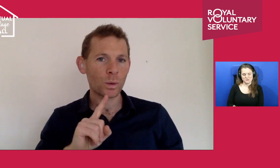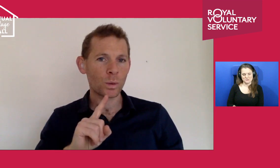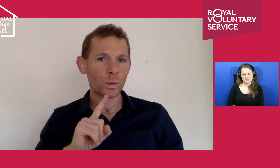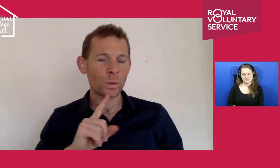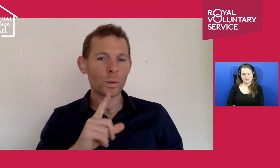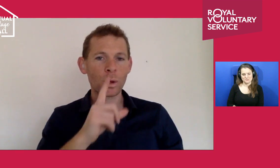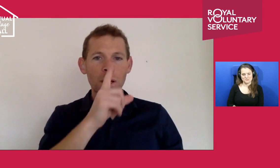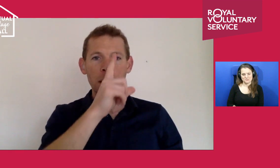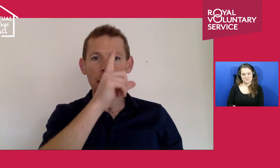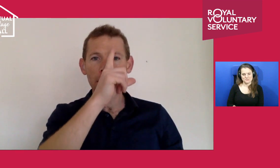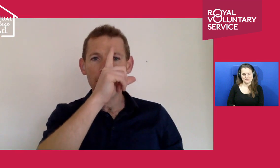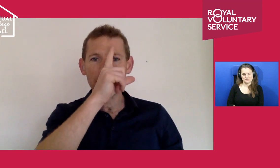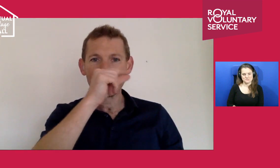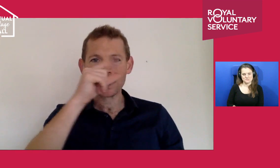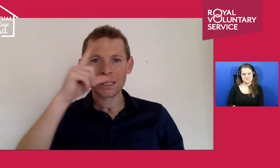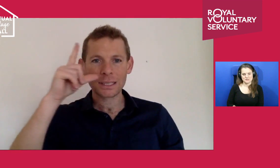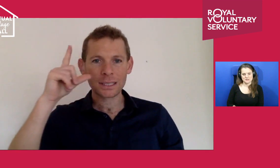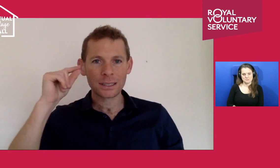yellow,